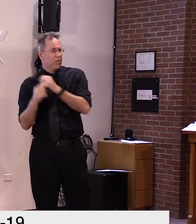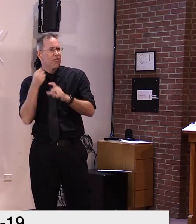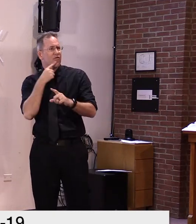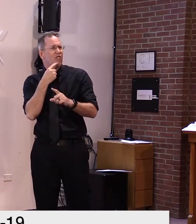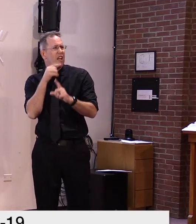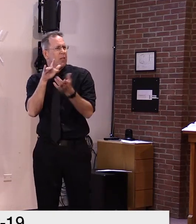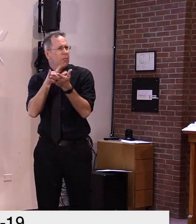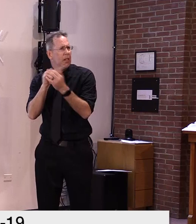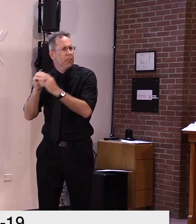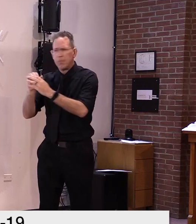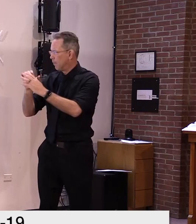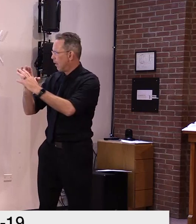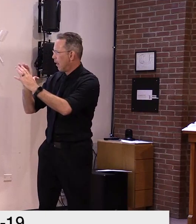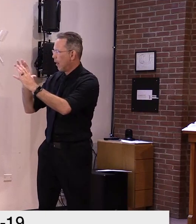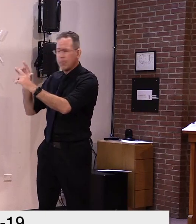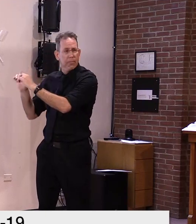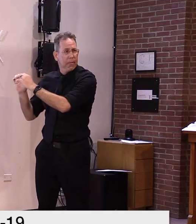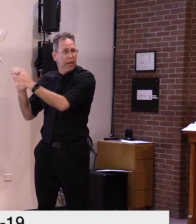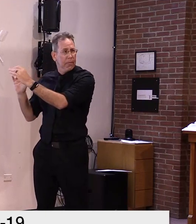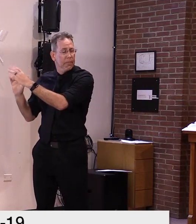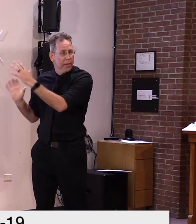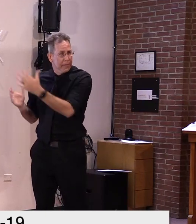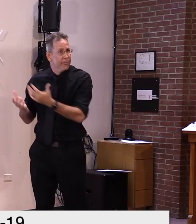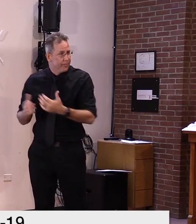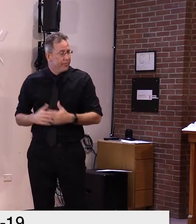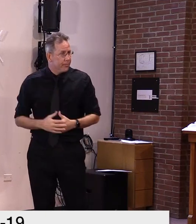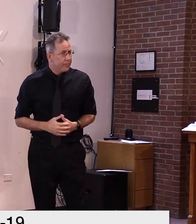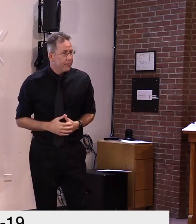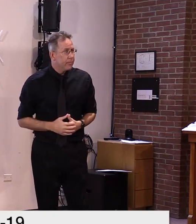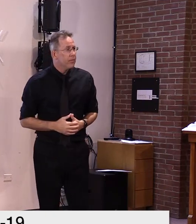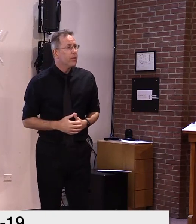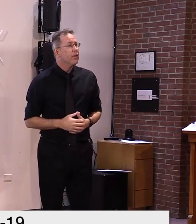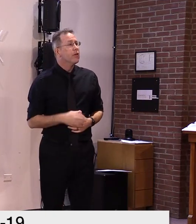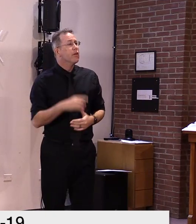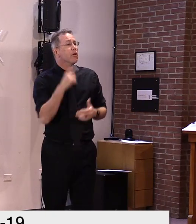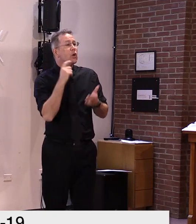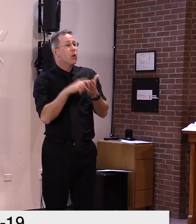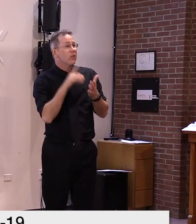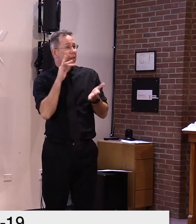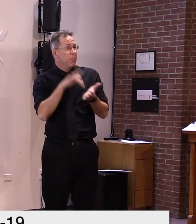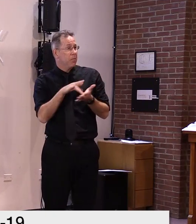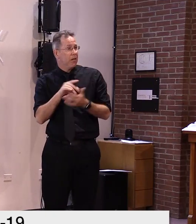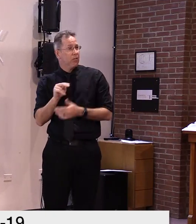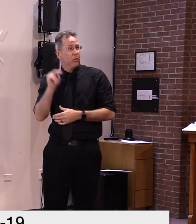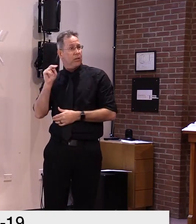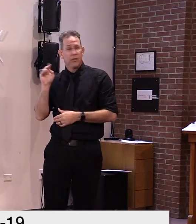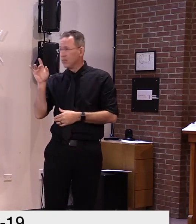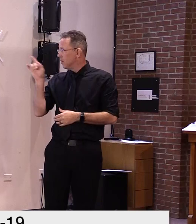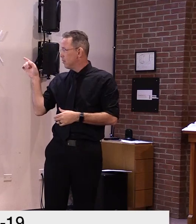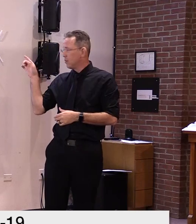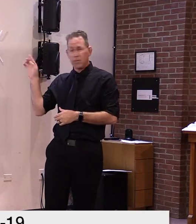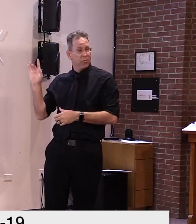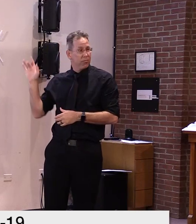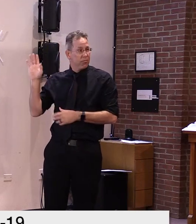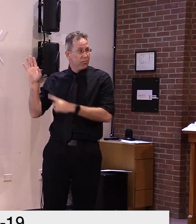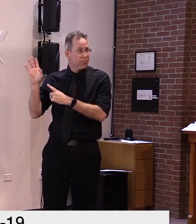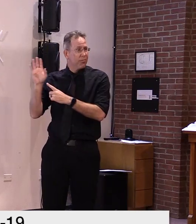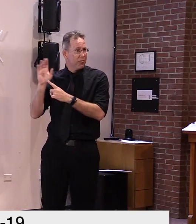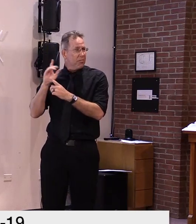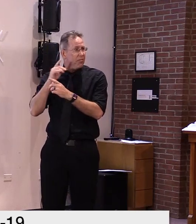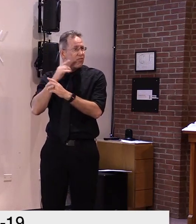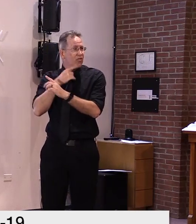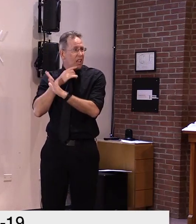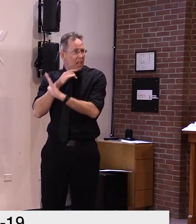story is pretty similar here. There are parts of the Great Plains and the Midwest that are continuing to see large amount of cases, while the Northeast